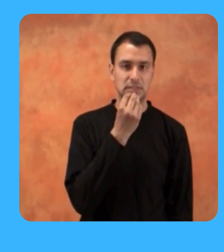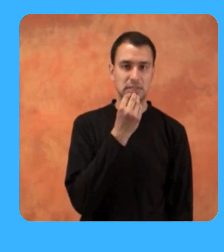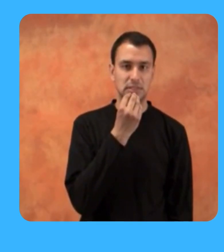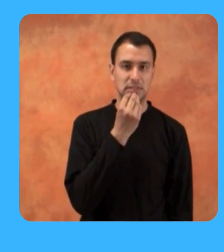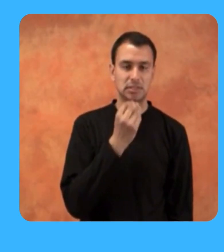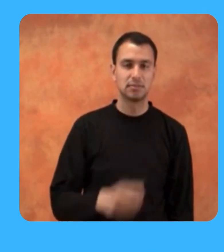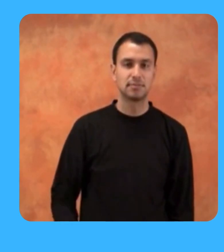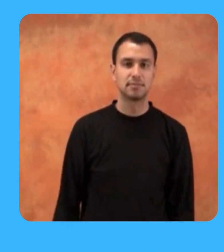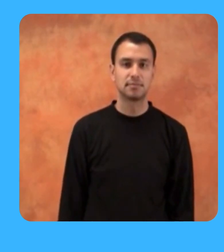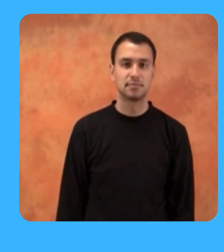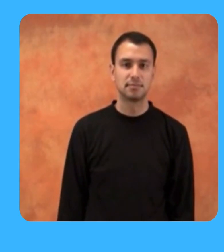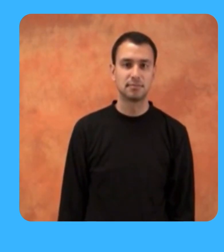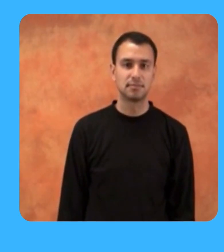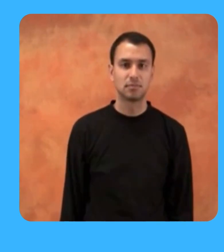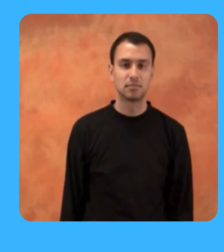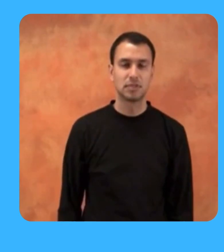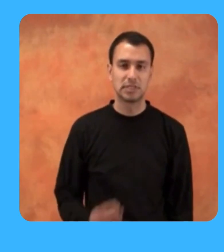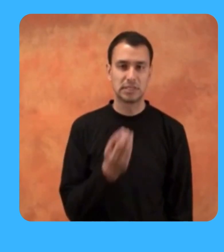Eat.